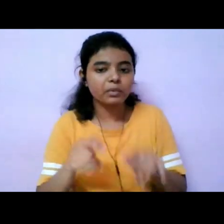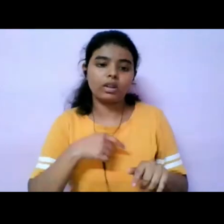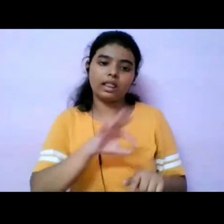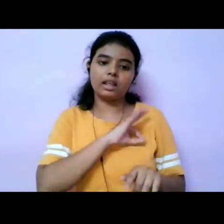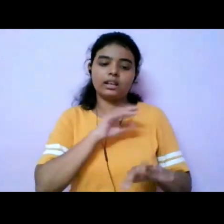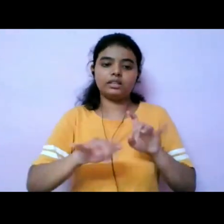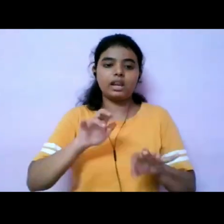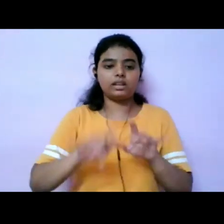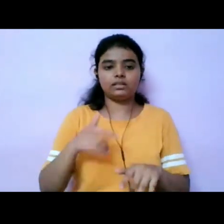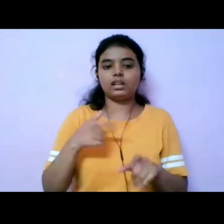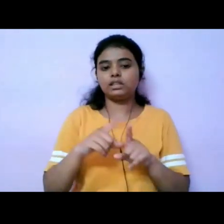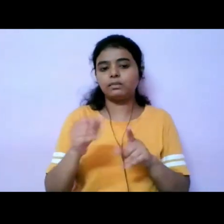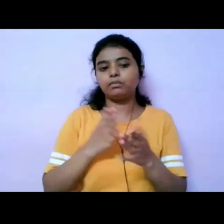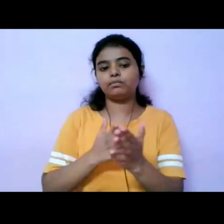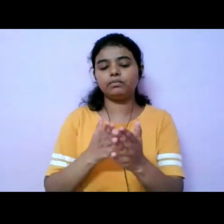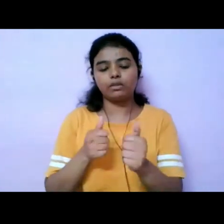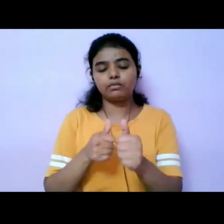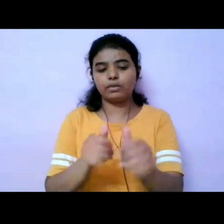so I do that.